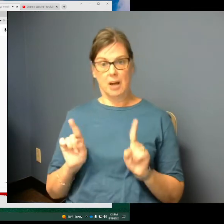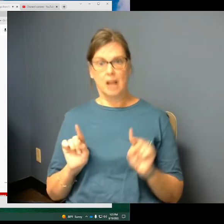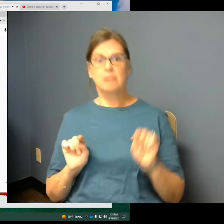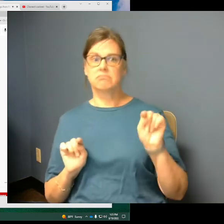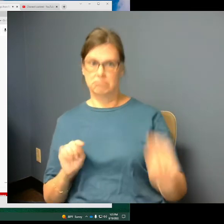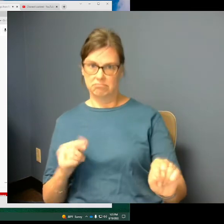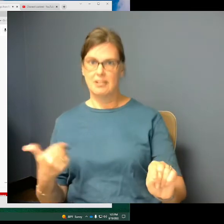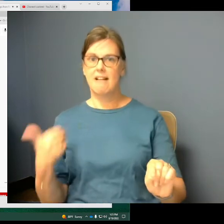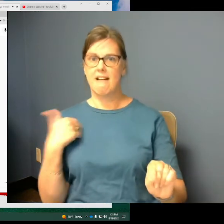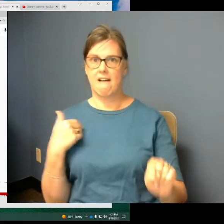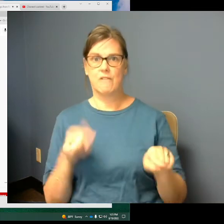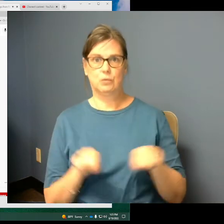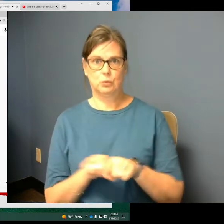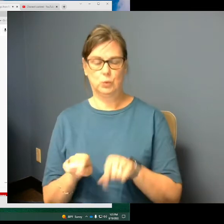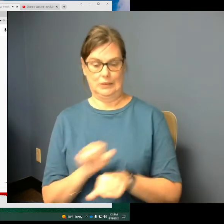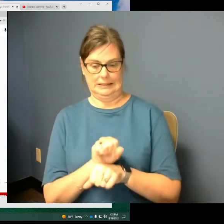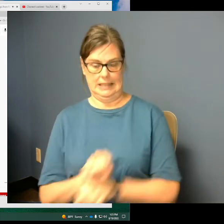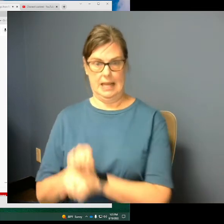New Netherland too.